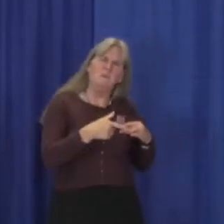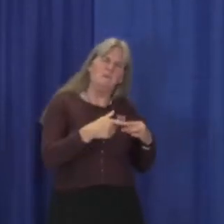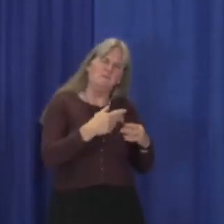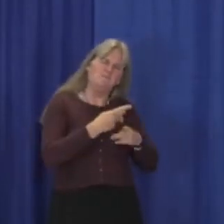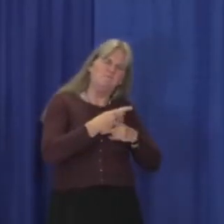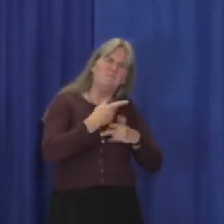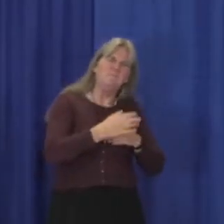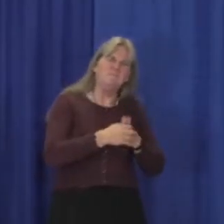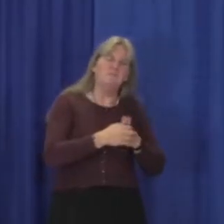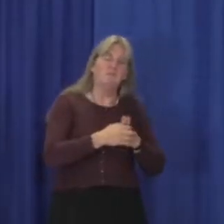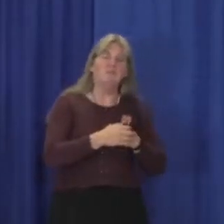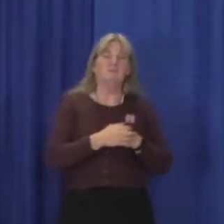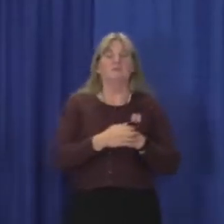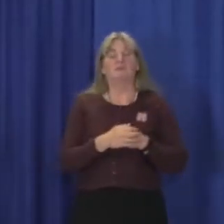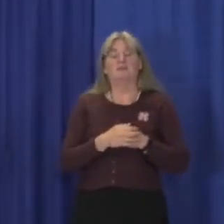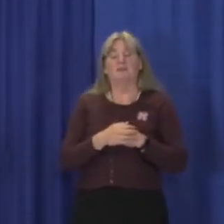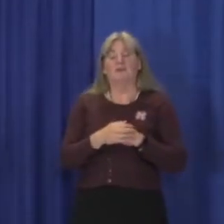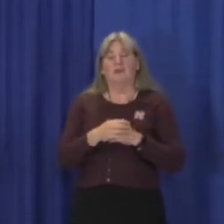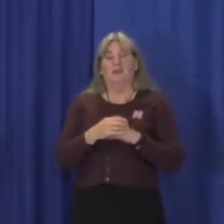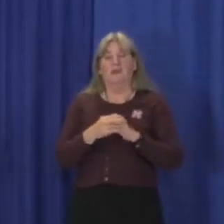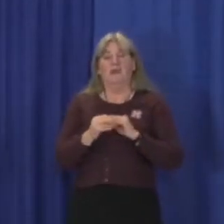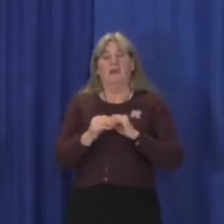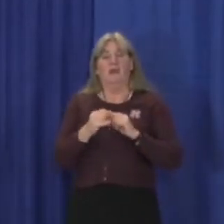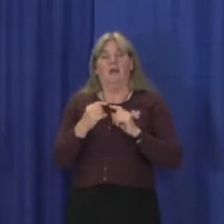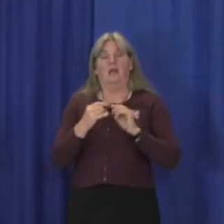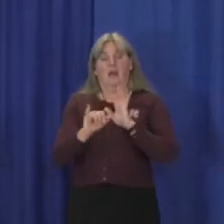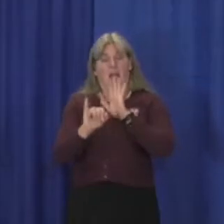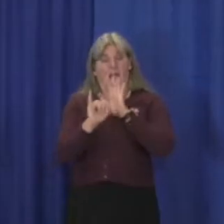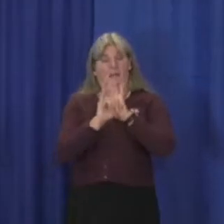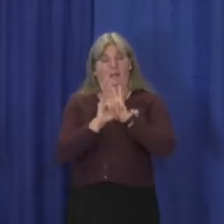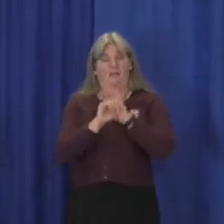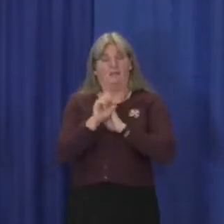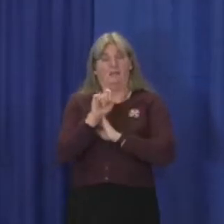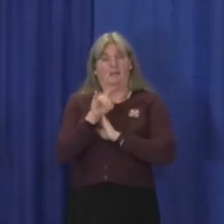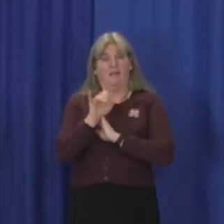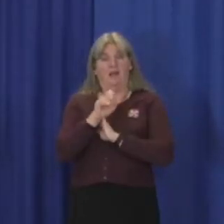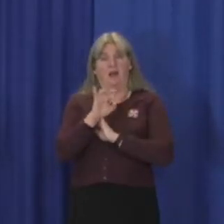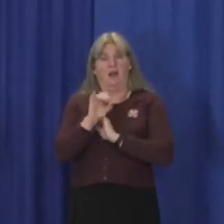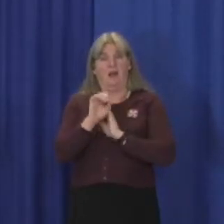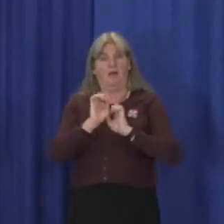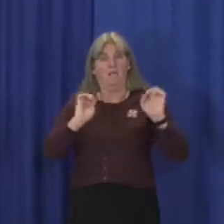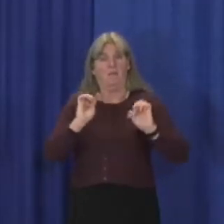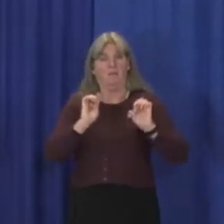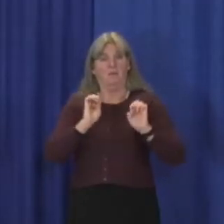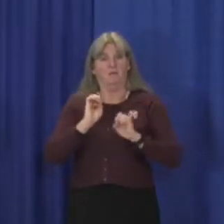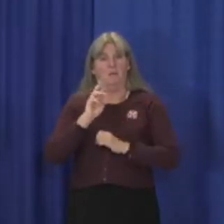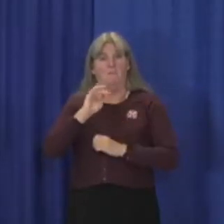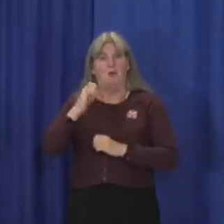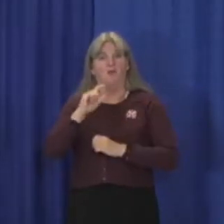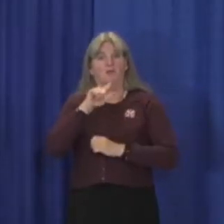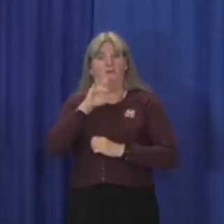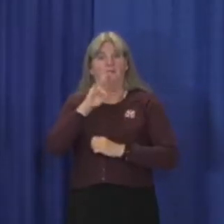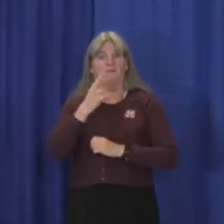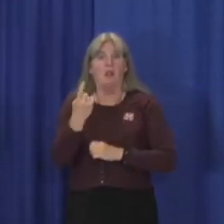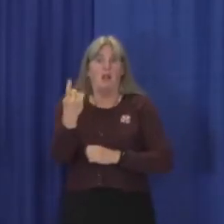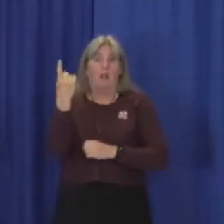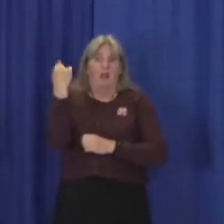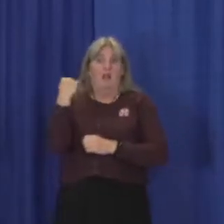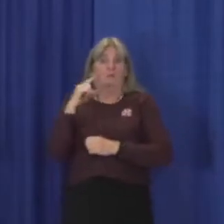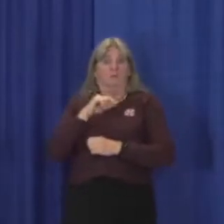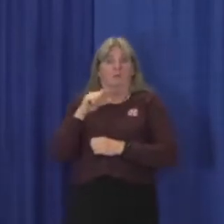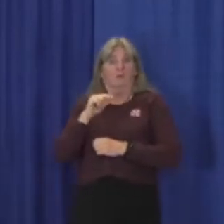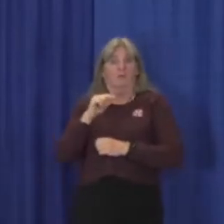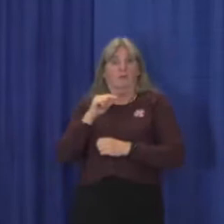different situation than we were when the state of emergency was first declared back in March 27 of